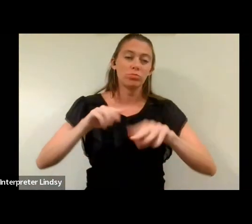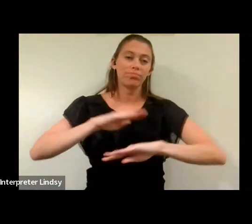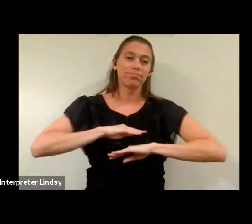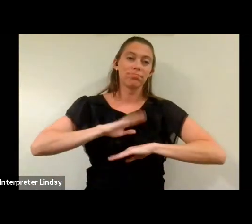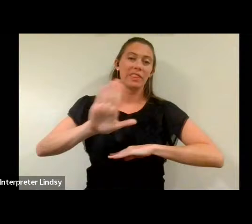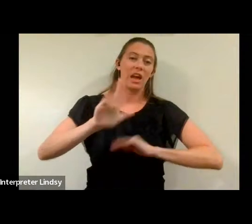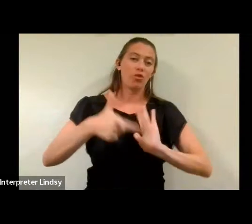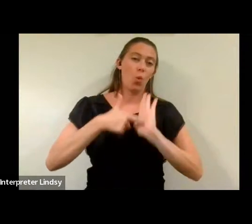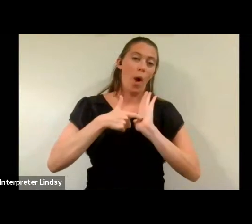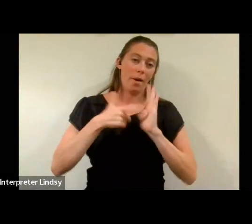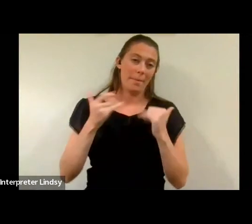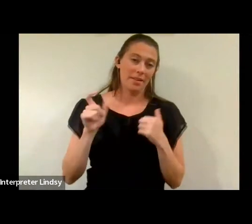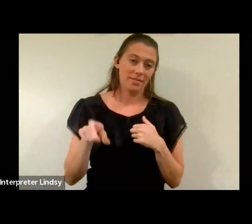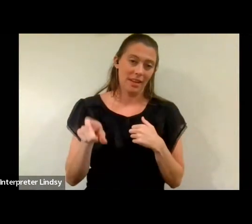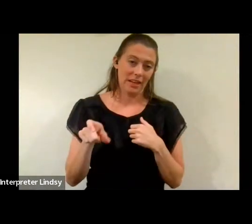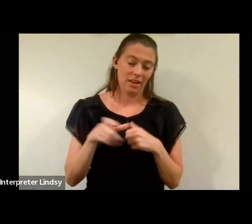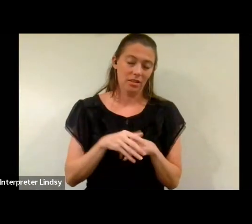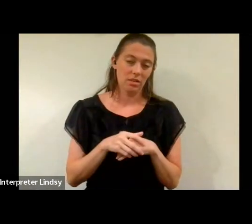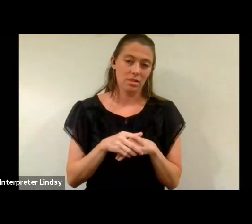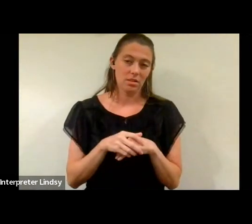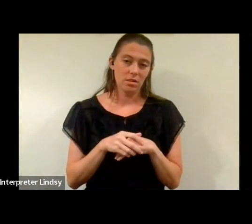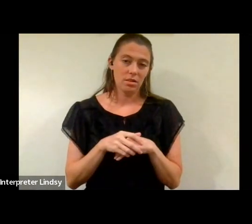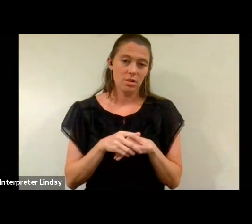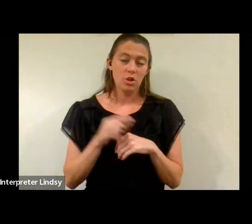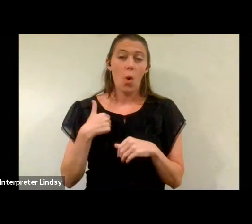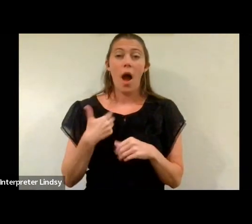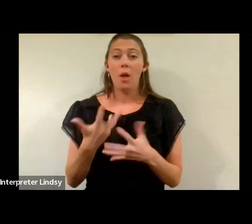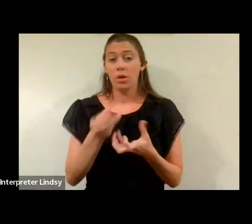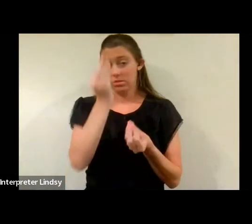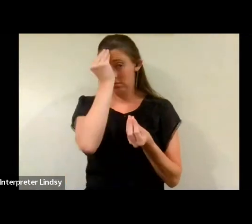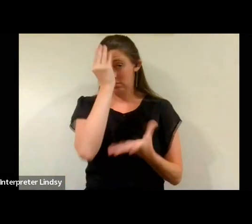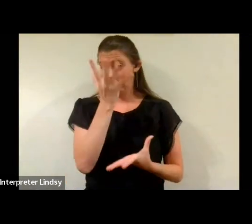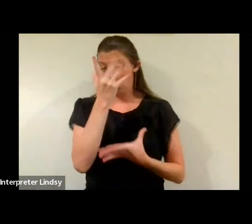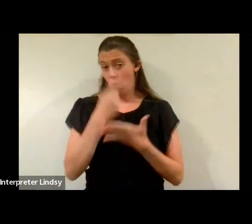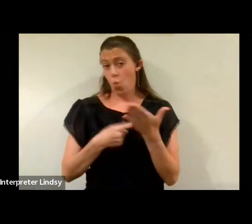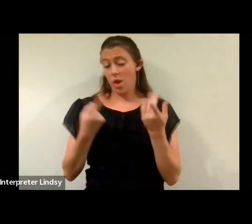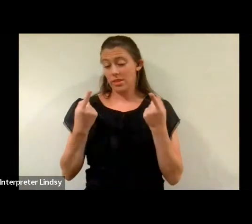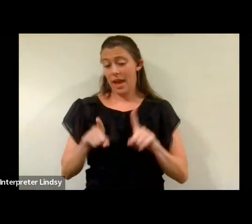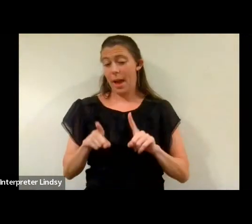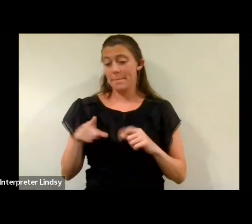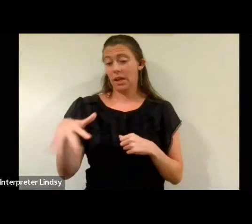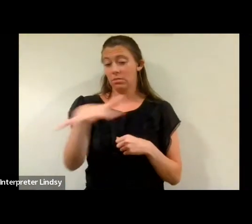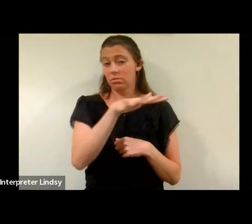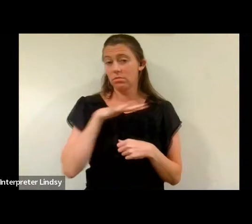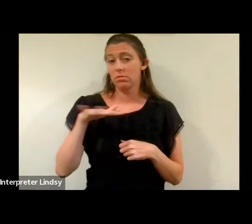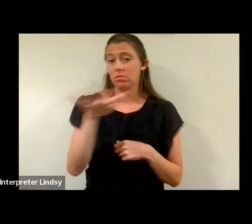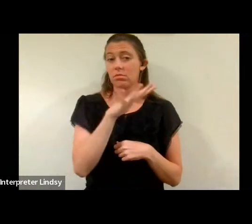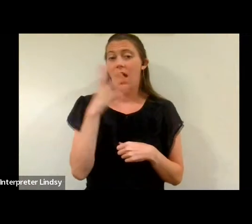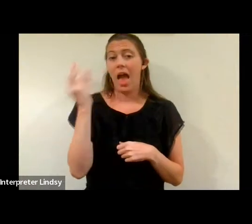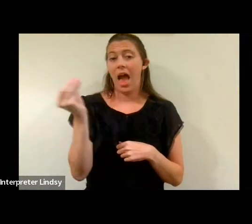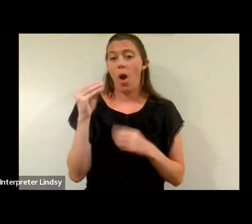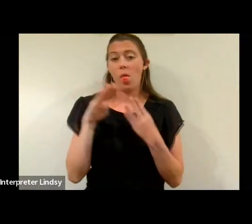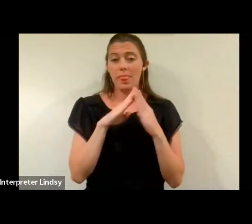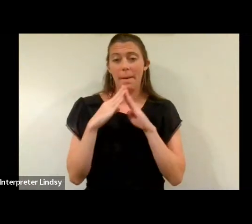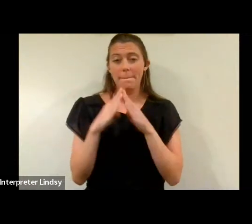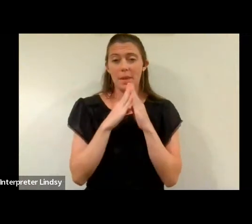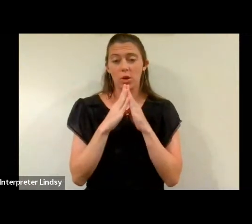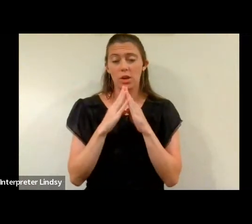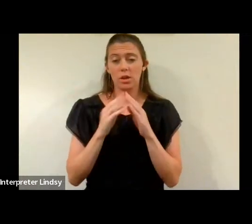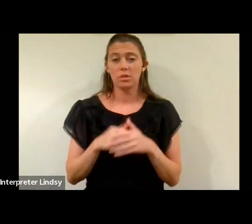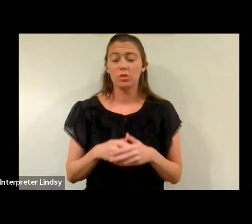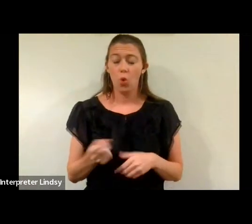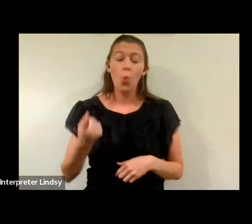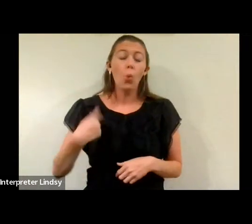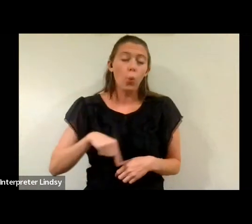back now because you want to know what's happening on the field. We are definitely COVID fatigue.